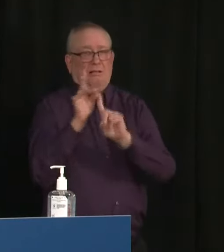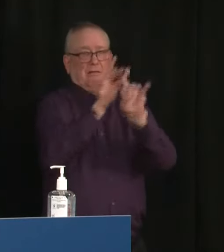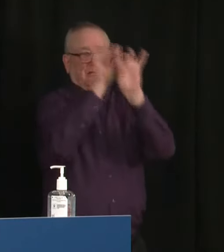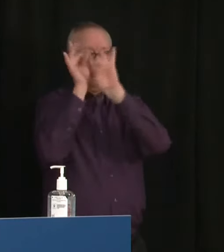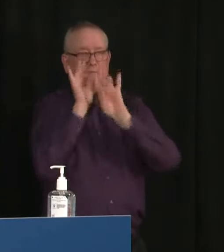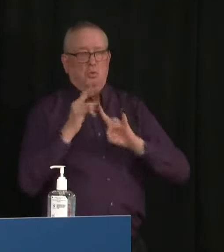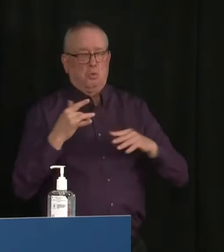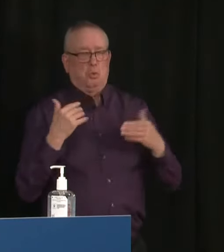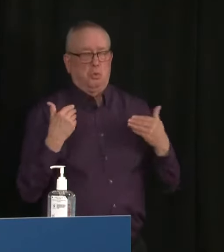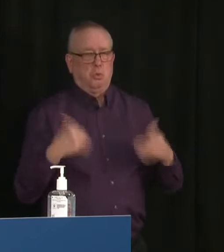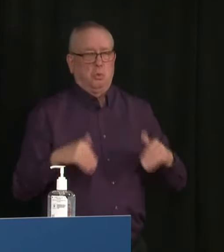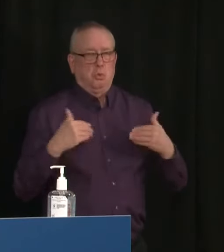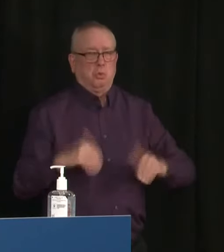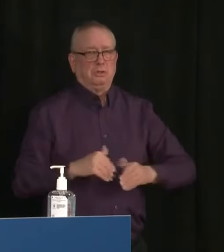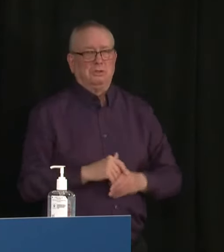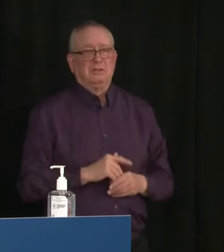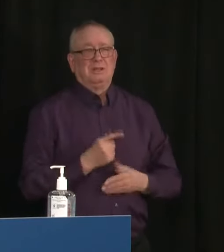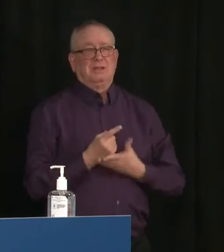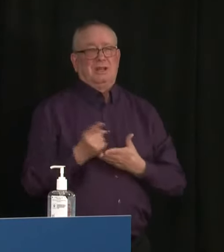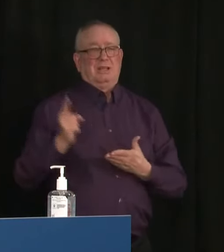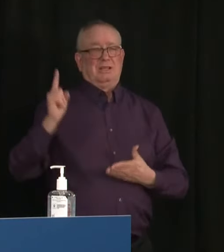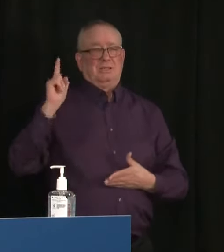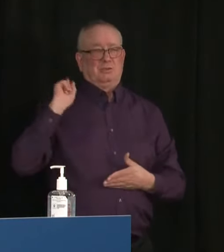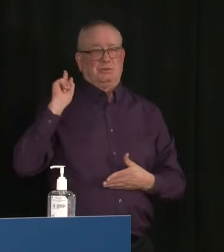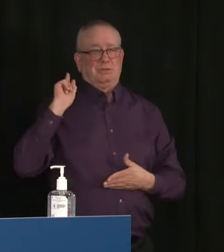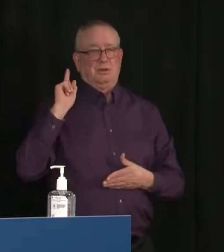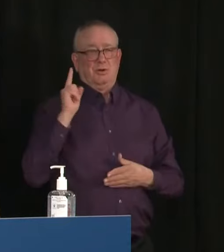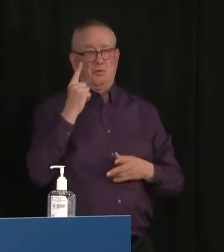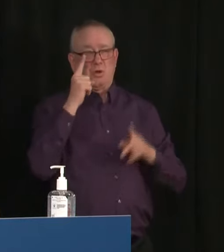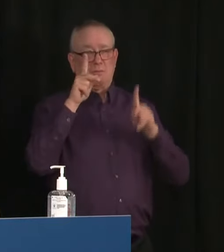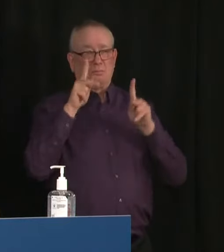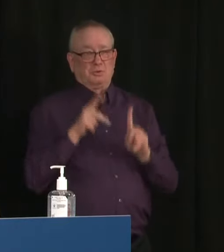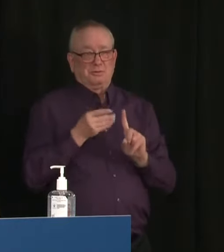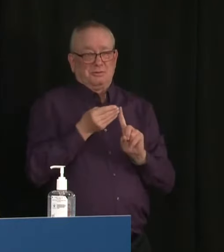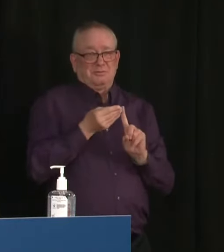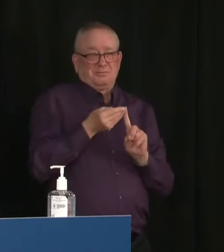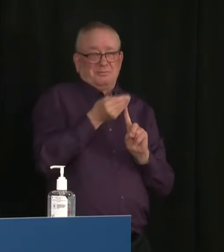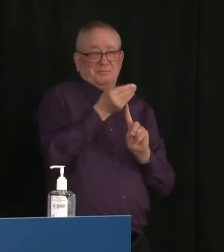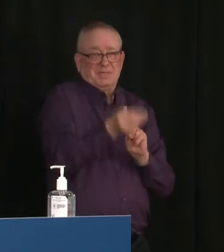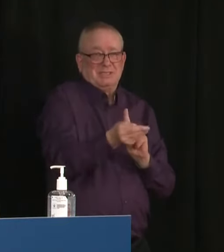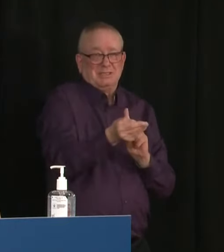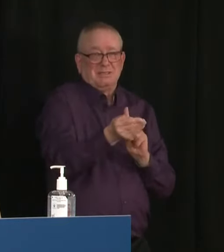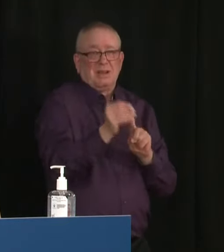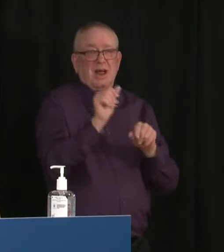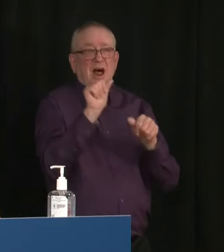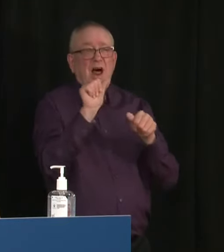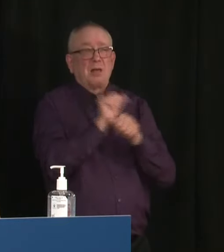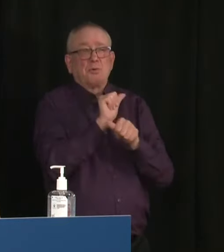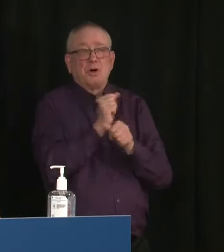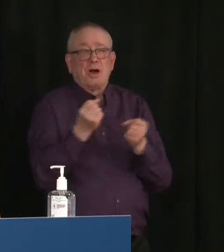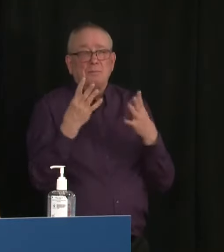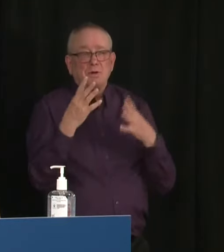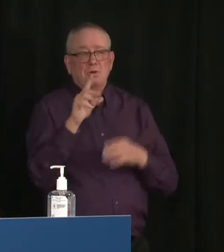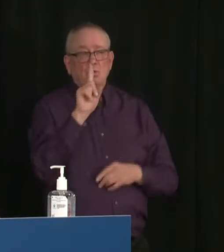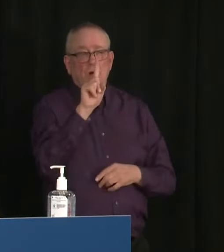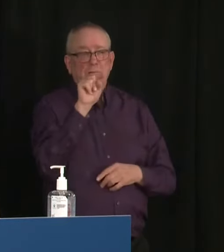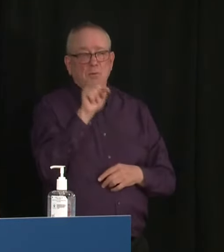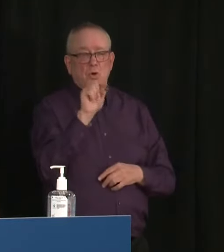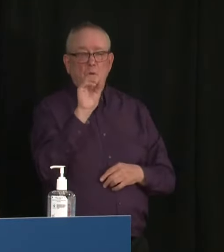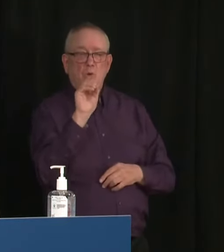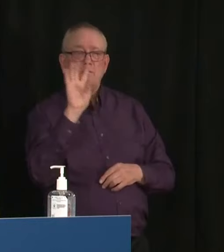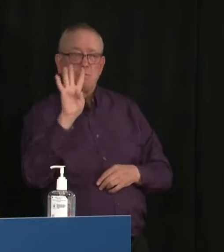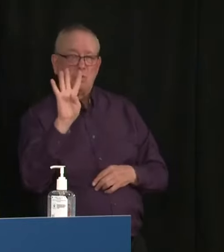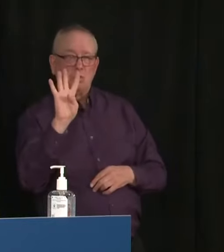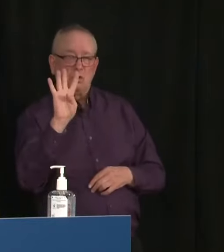was 1.04. This includes 1.1 in the Edmonton zone, 0.98 in the